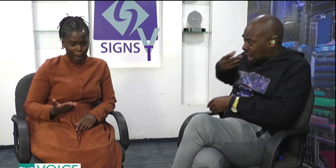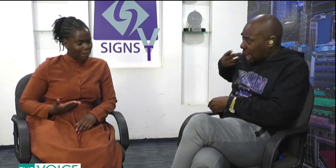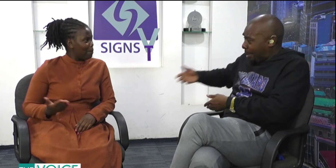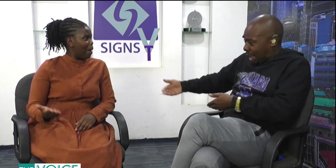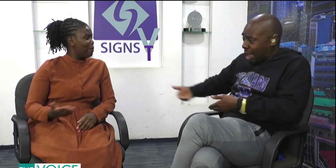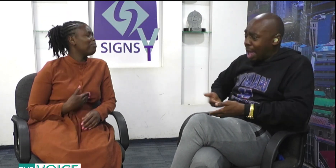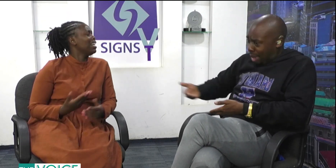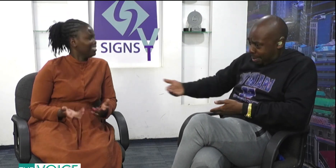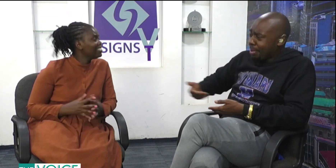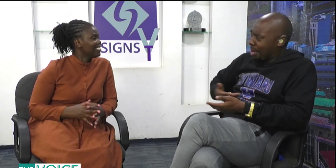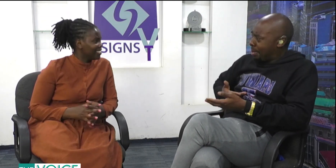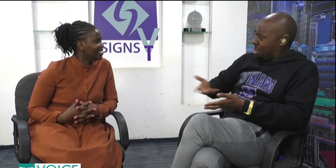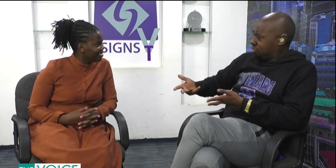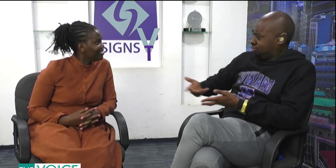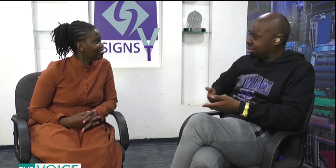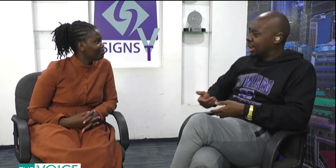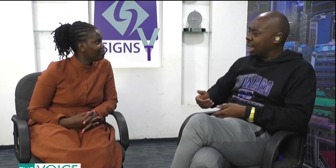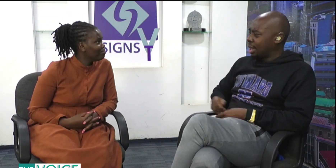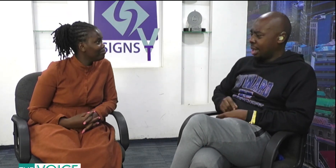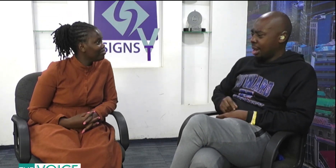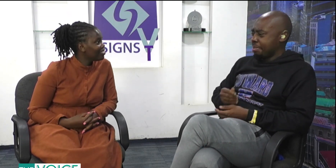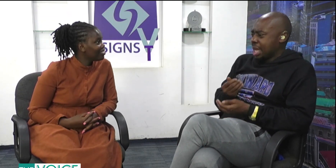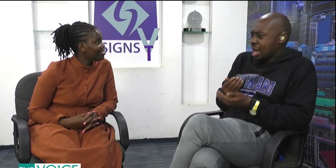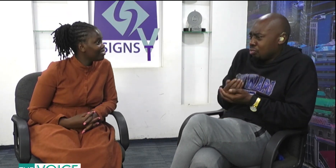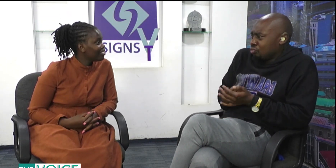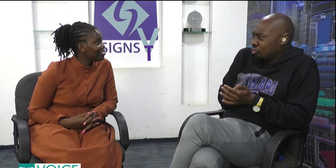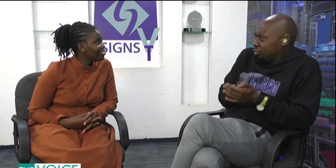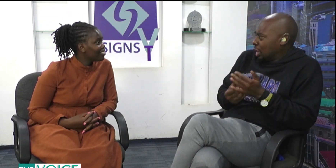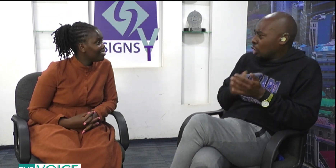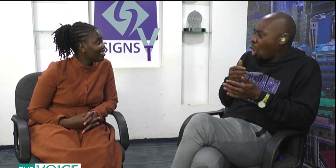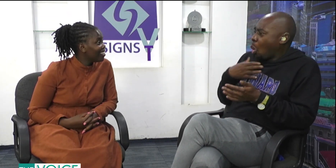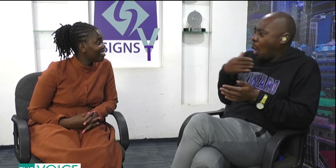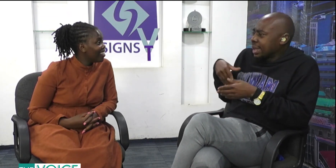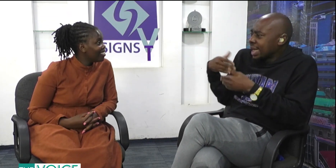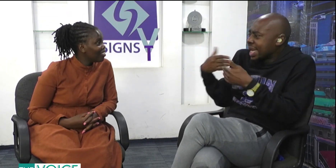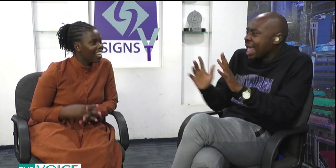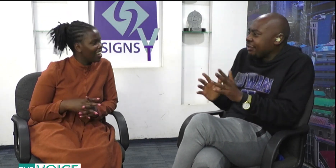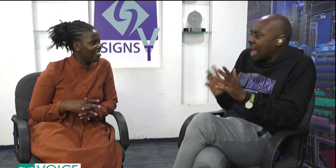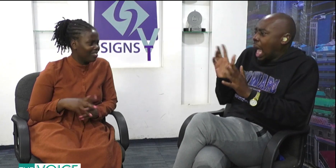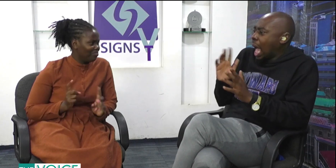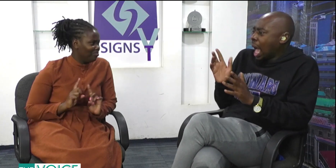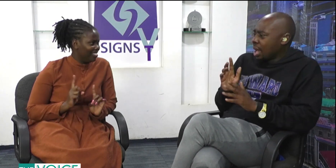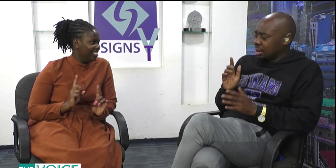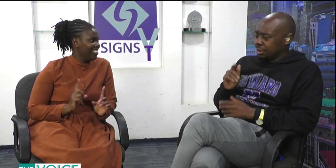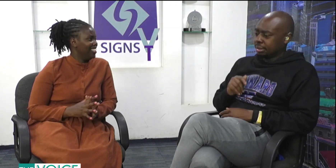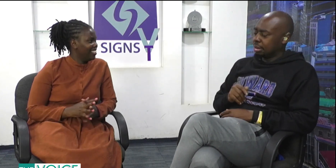a boarding school. But for me, I wanted a day school.